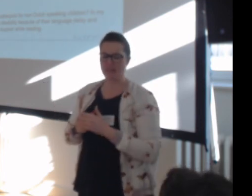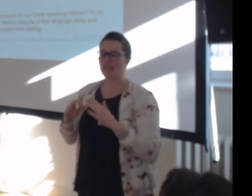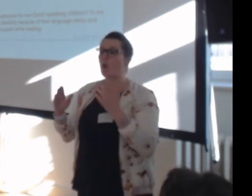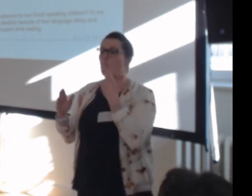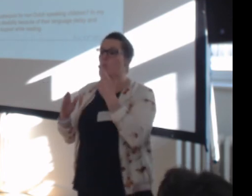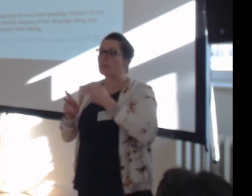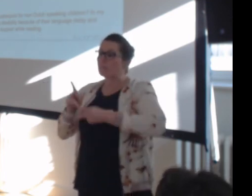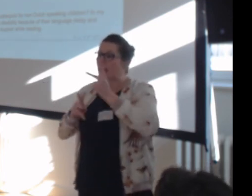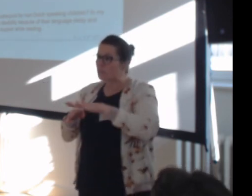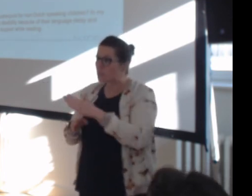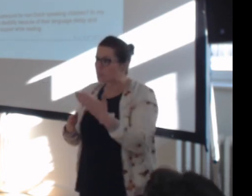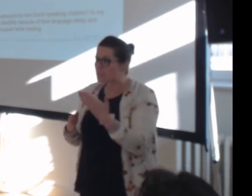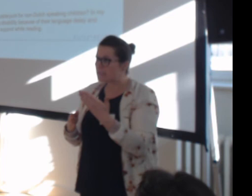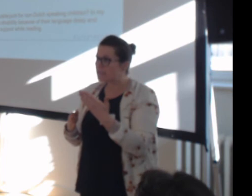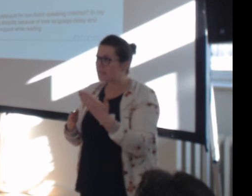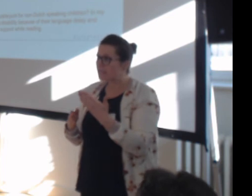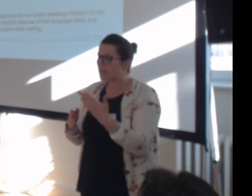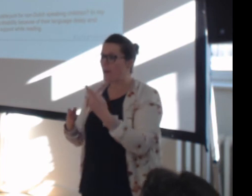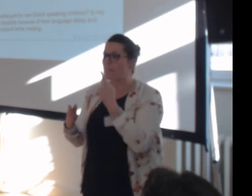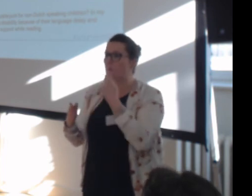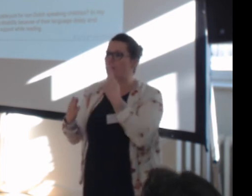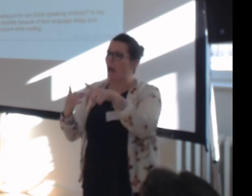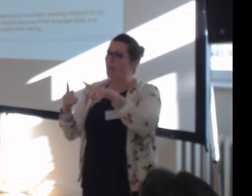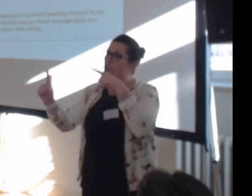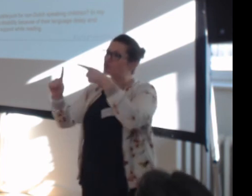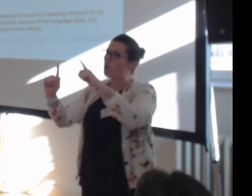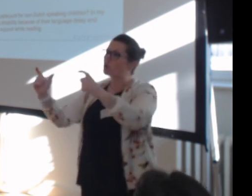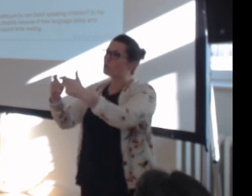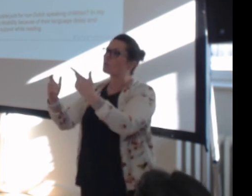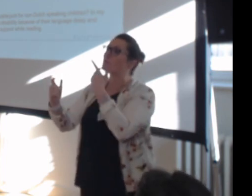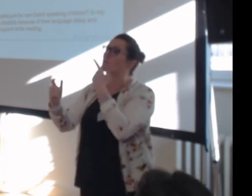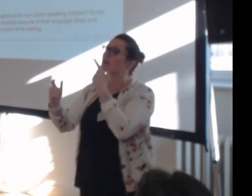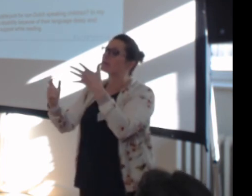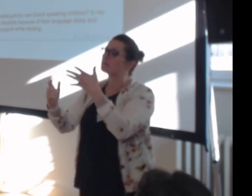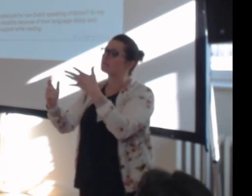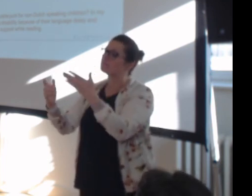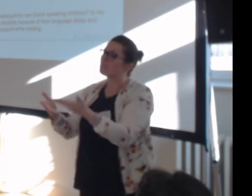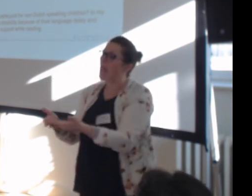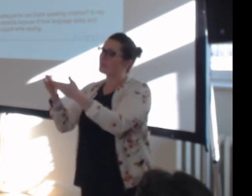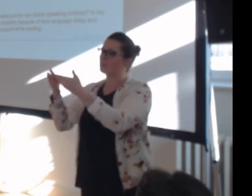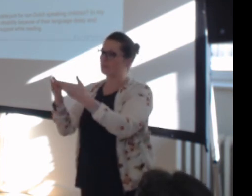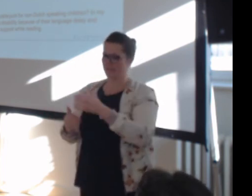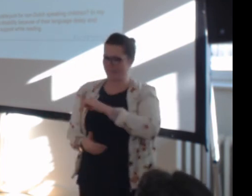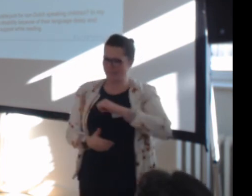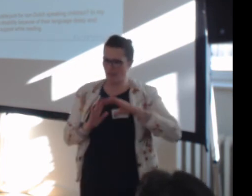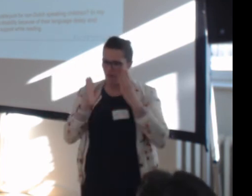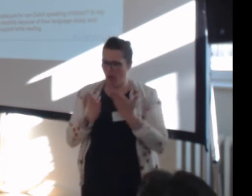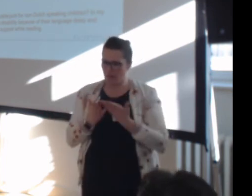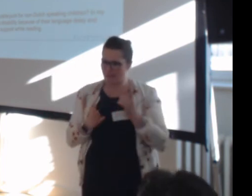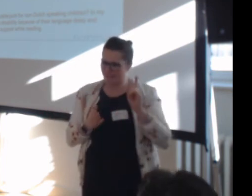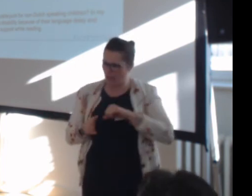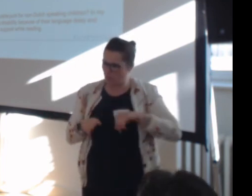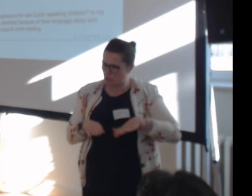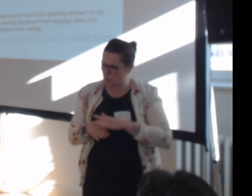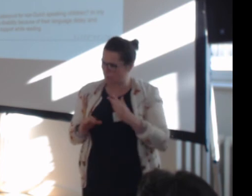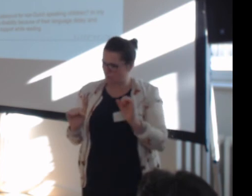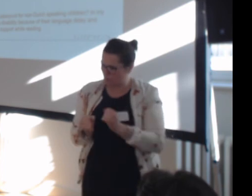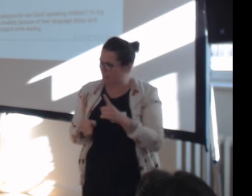want to do more? To reach out and help other target groups? We don't have to do everything by ourselves. Can't we